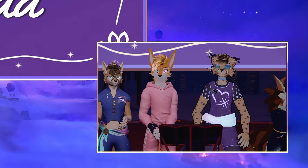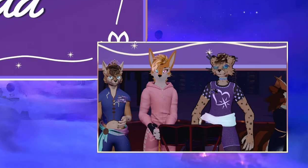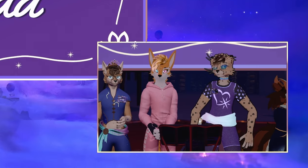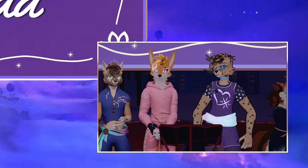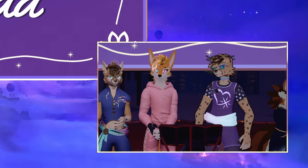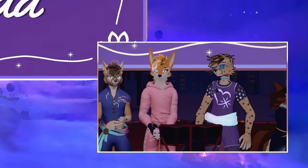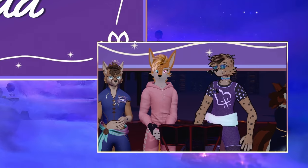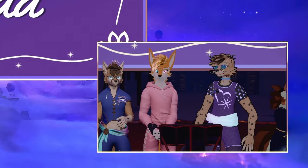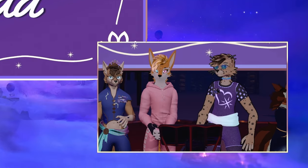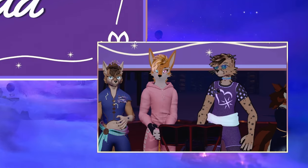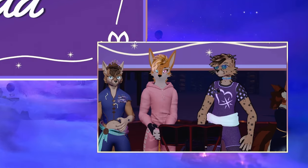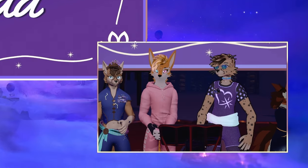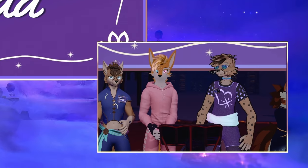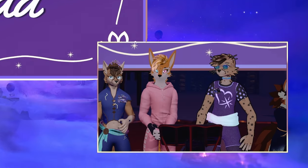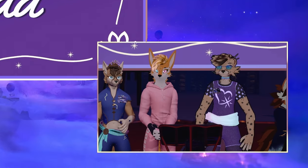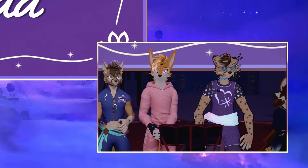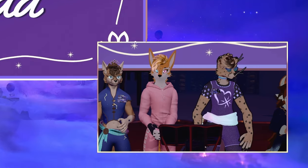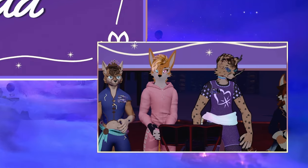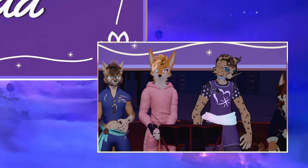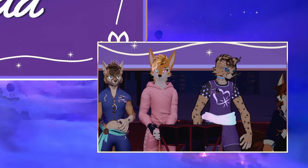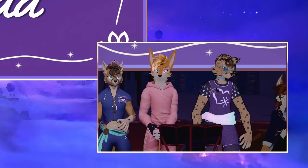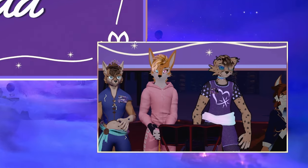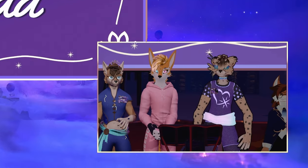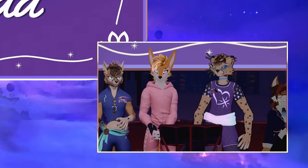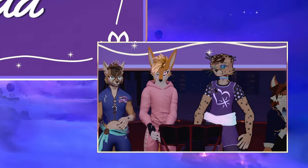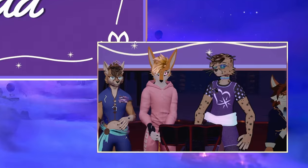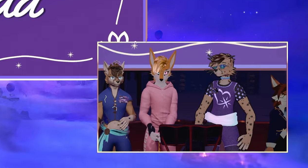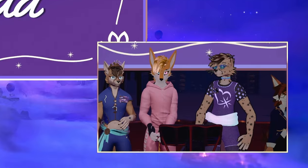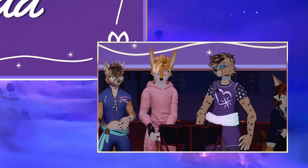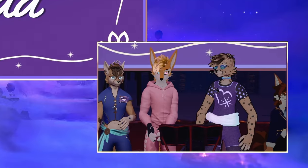These are your answers for if somebody says, "How are you?"